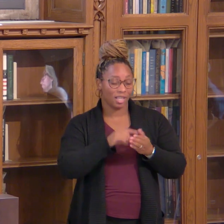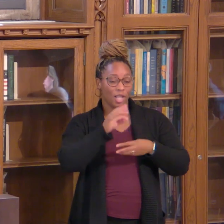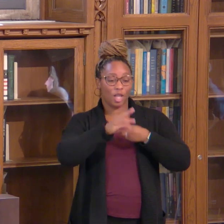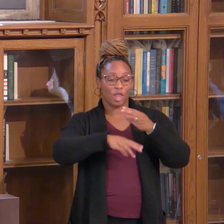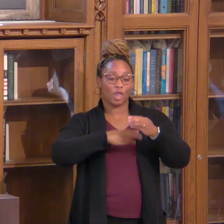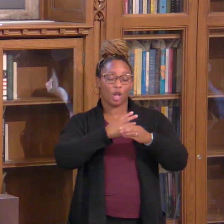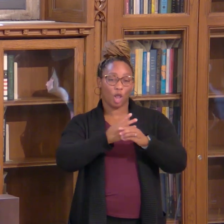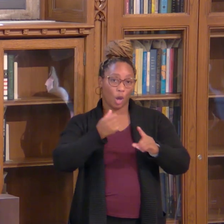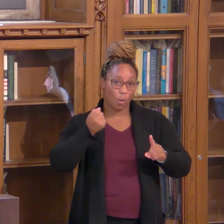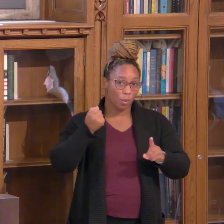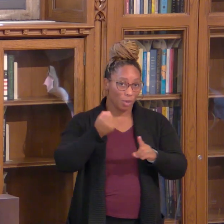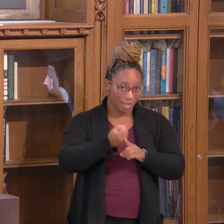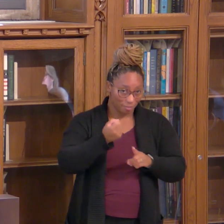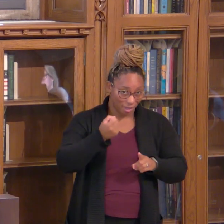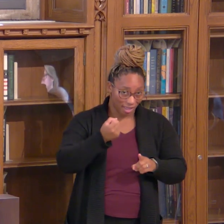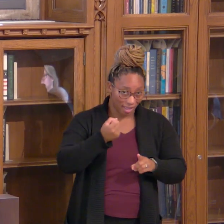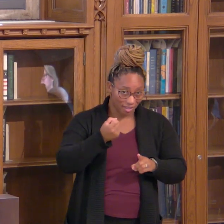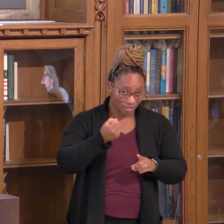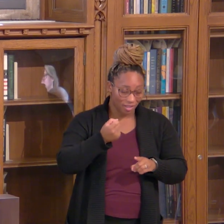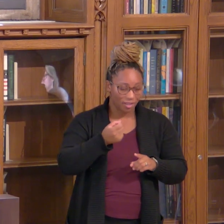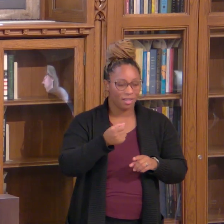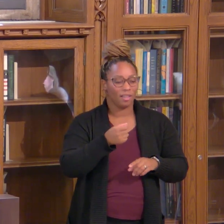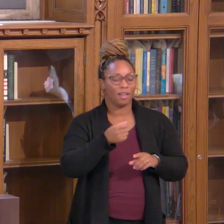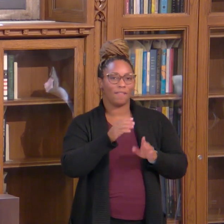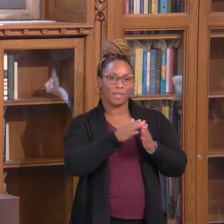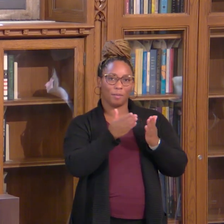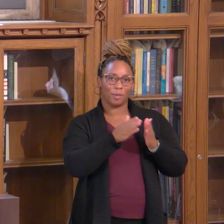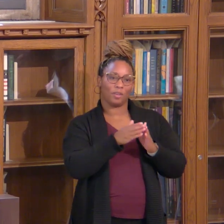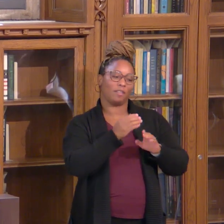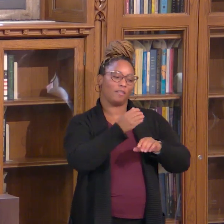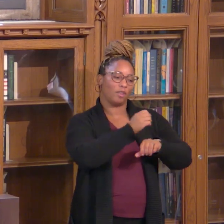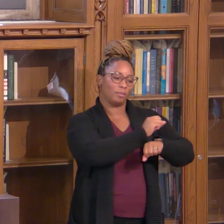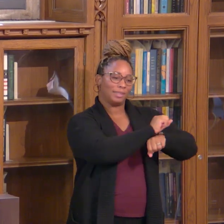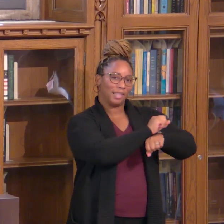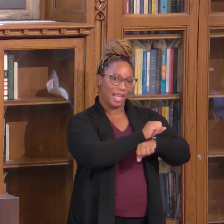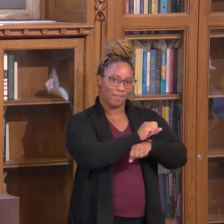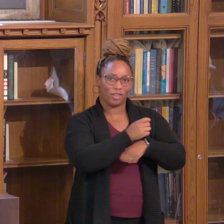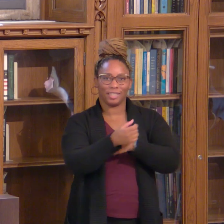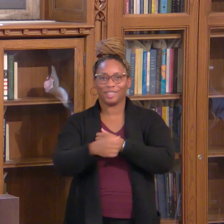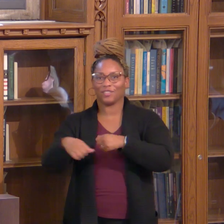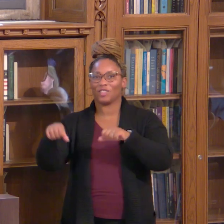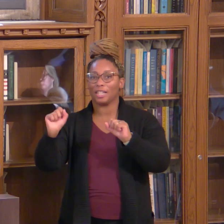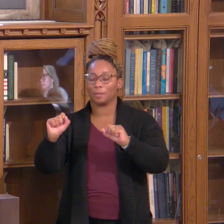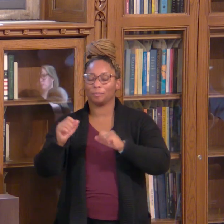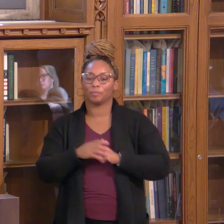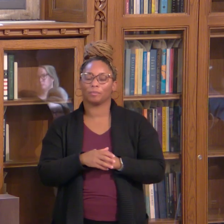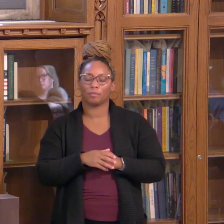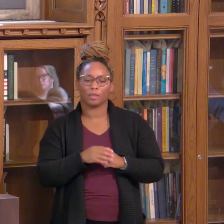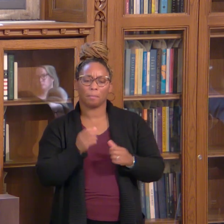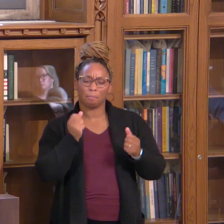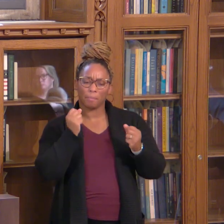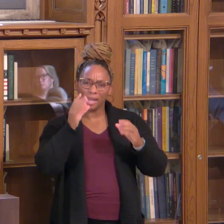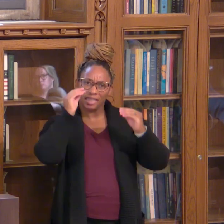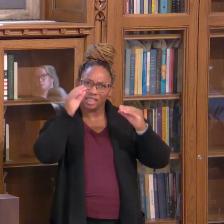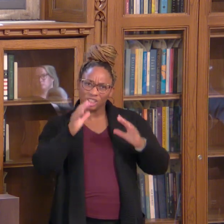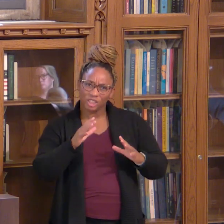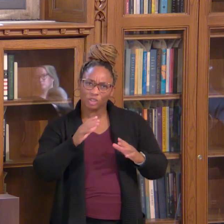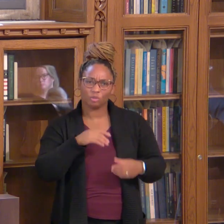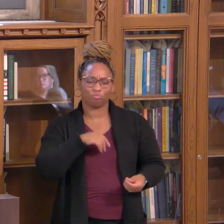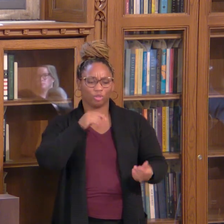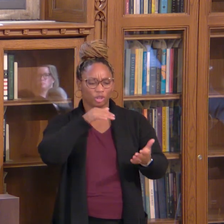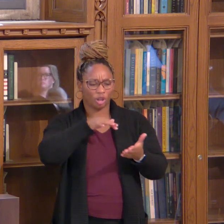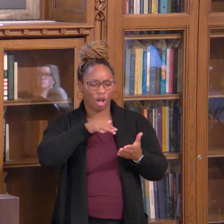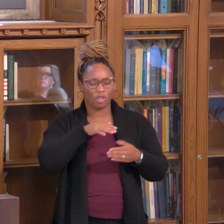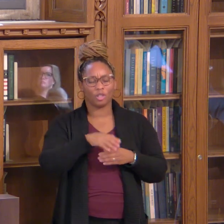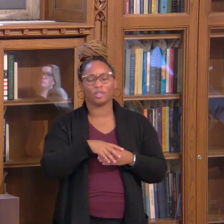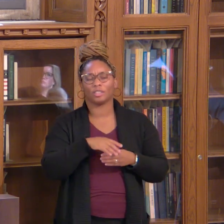impact the global impact of From Slavery to fre its use by teacher Scholars and students from